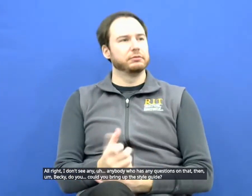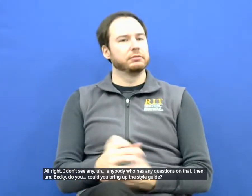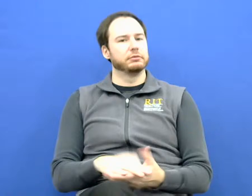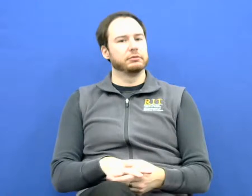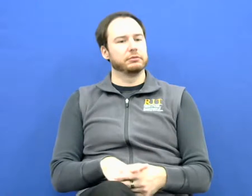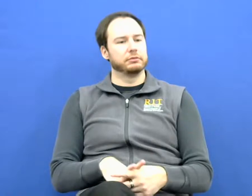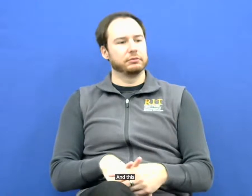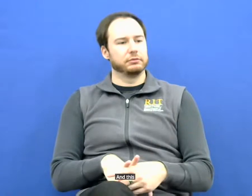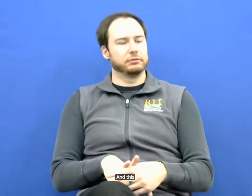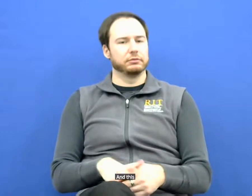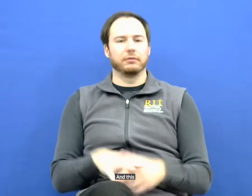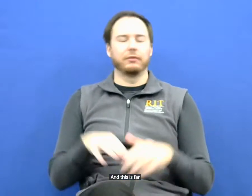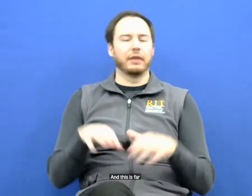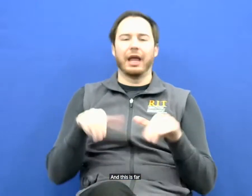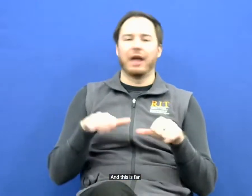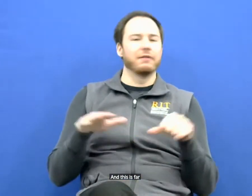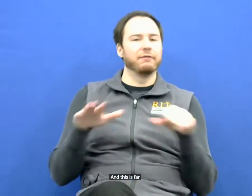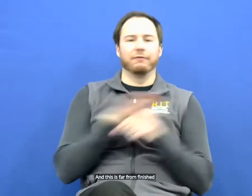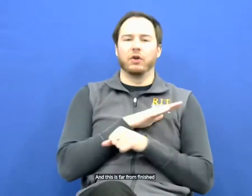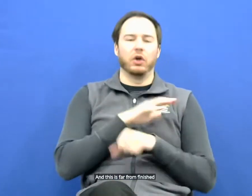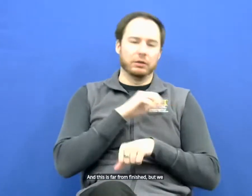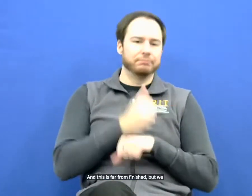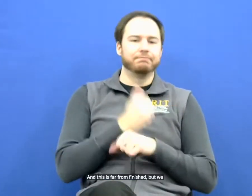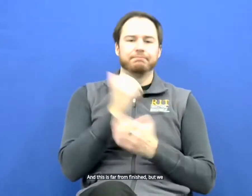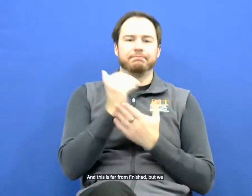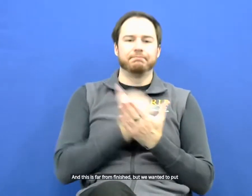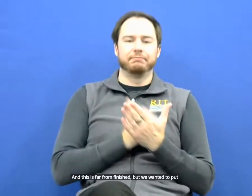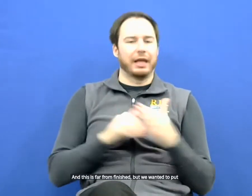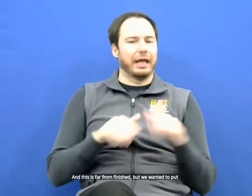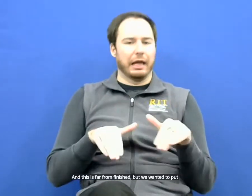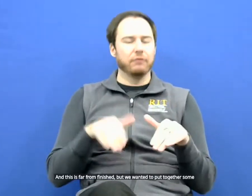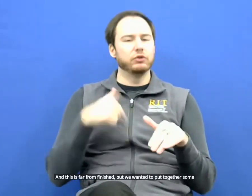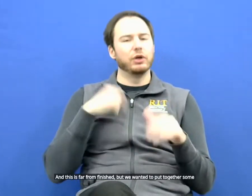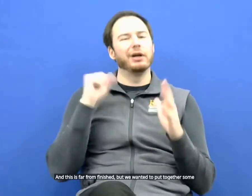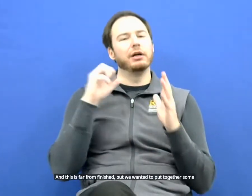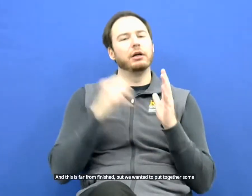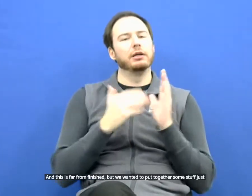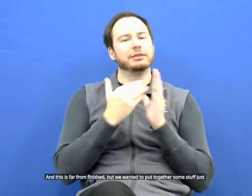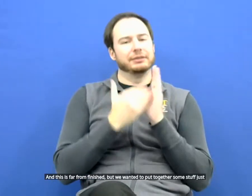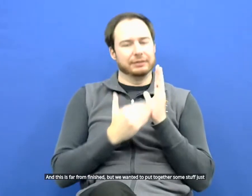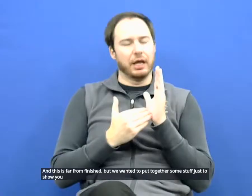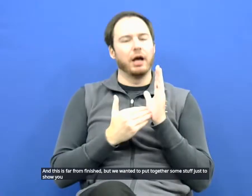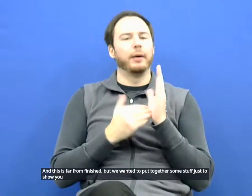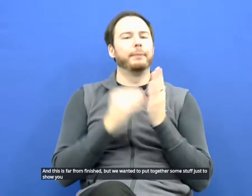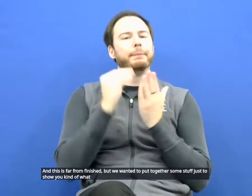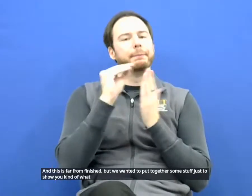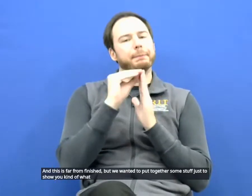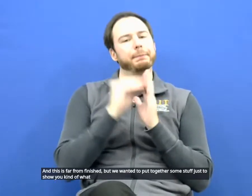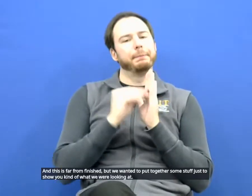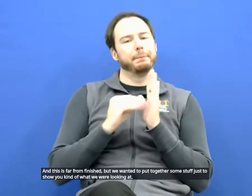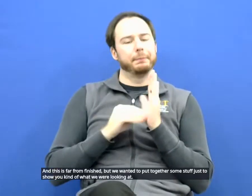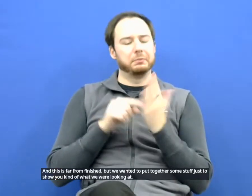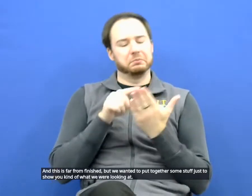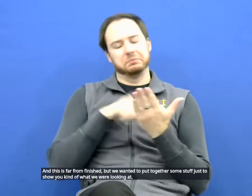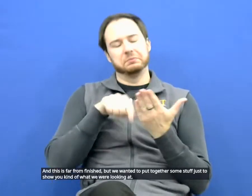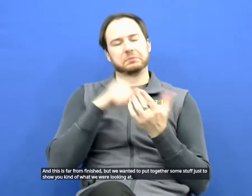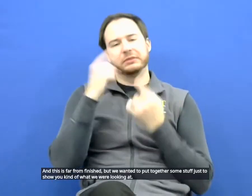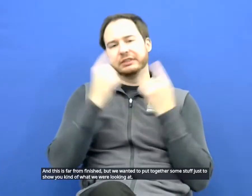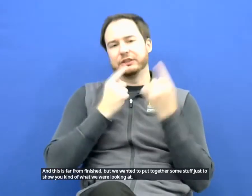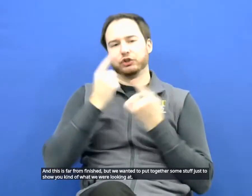And this is far from finished, but we wanted to put together some stuff just to show you kind of what we were looking at.